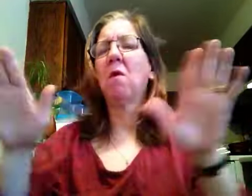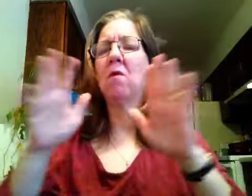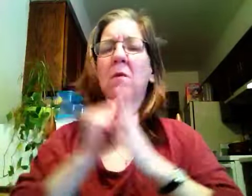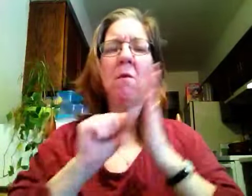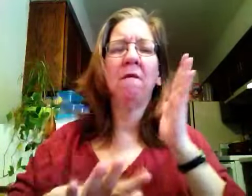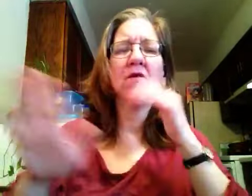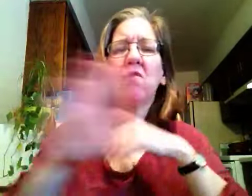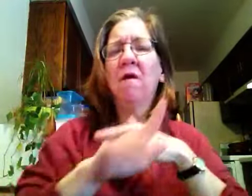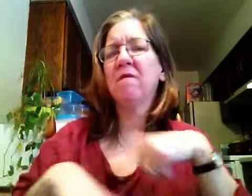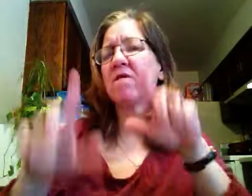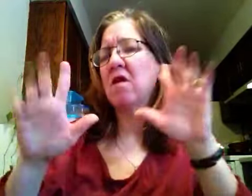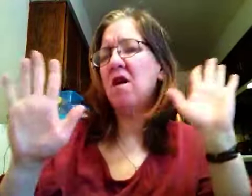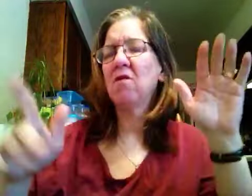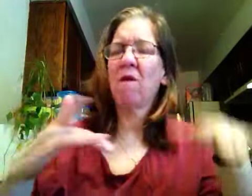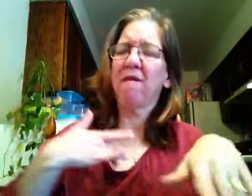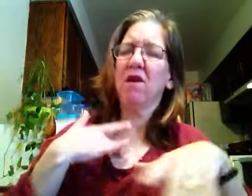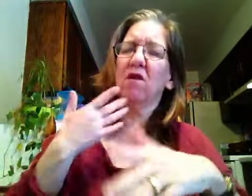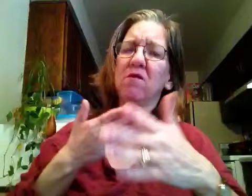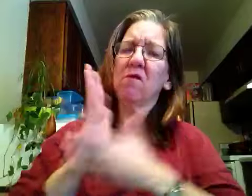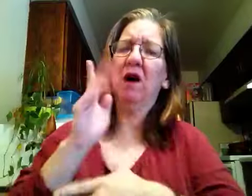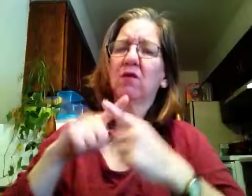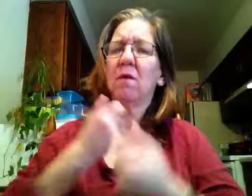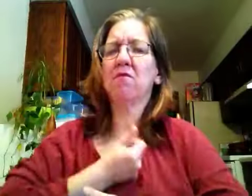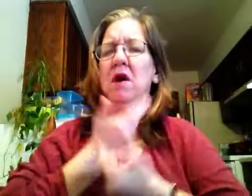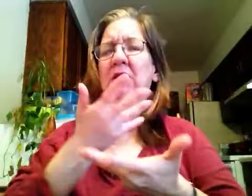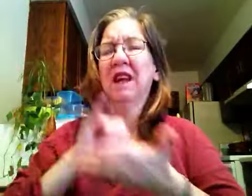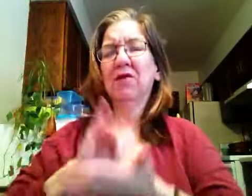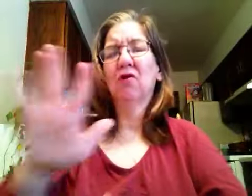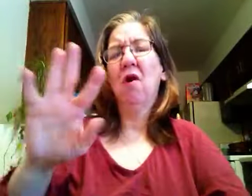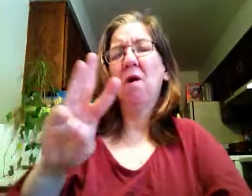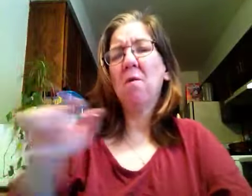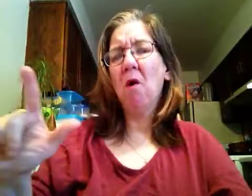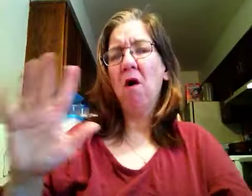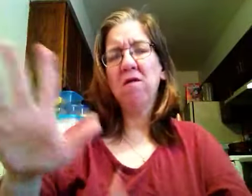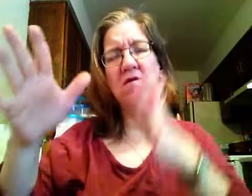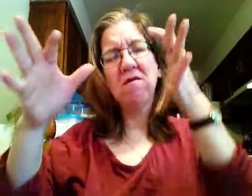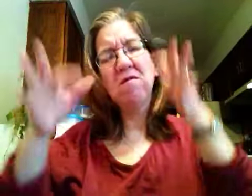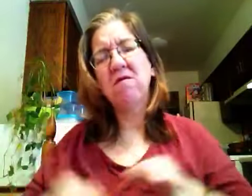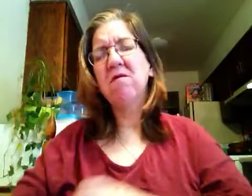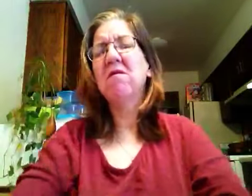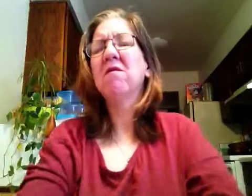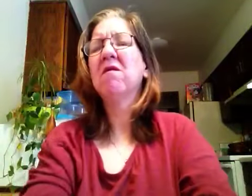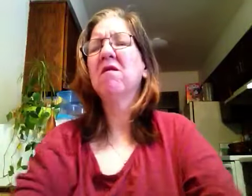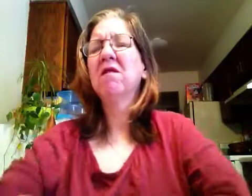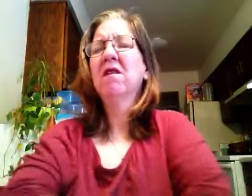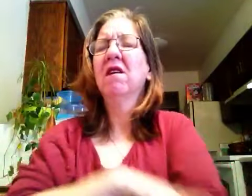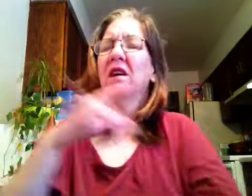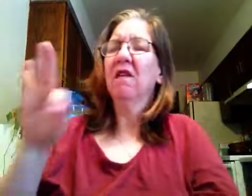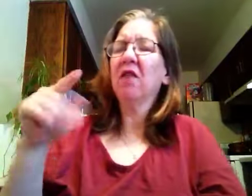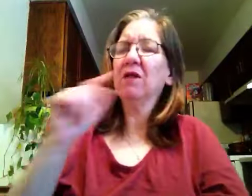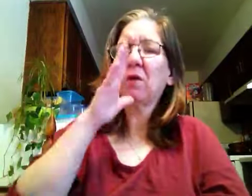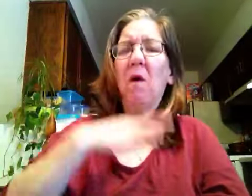Ich bin ja auch ein aber ich bin ja